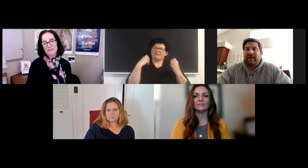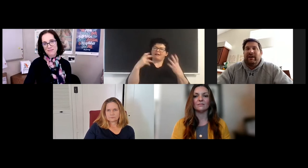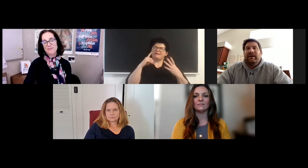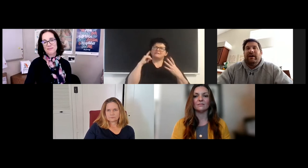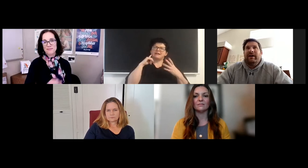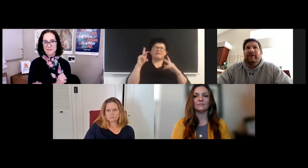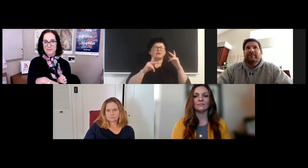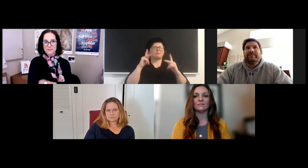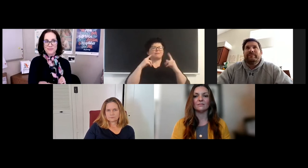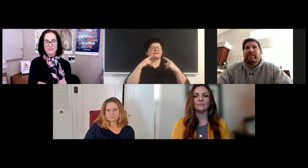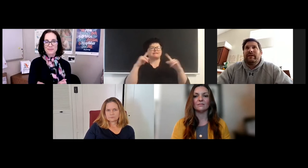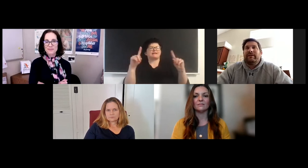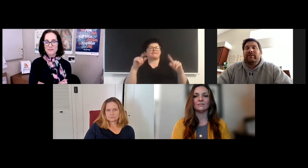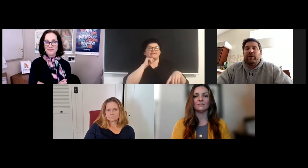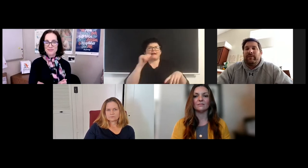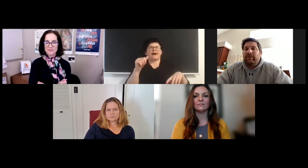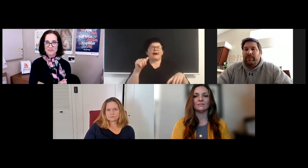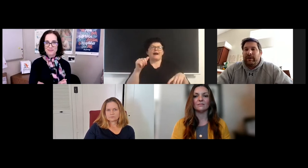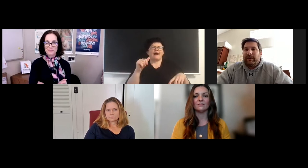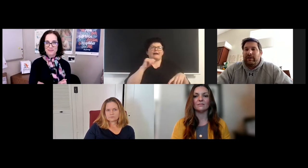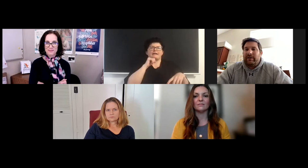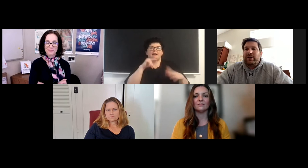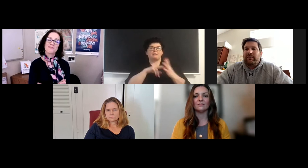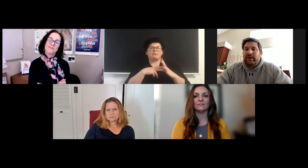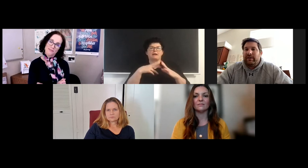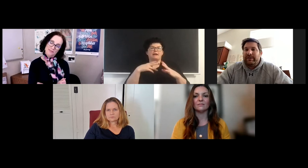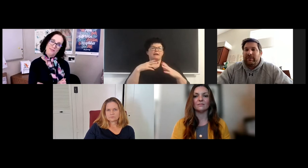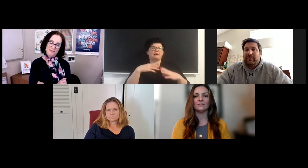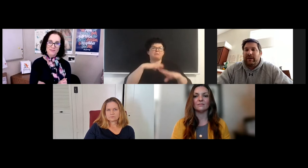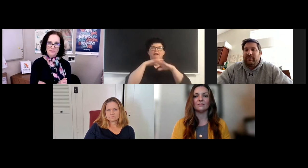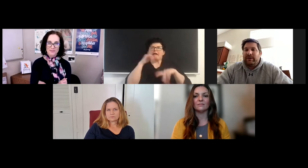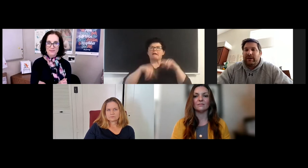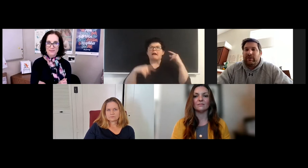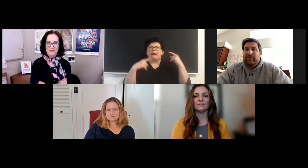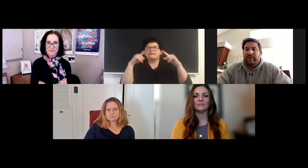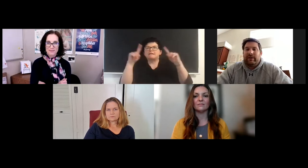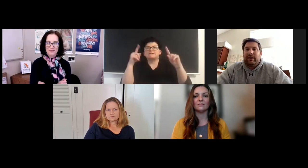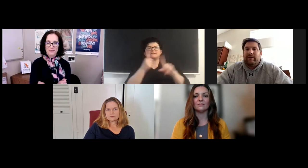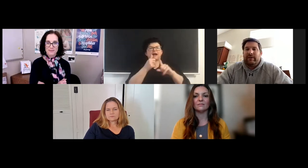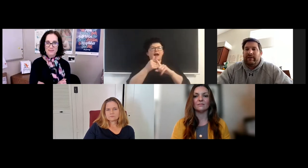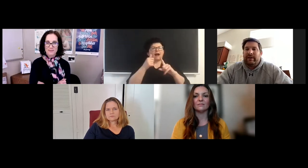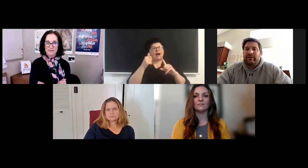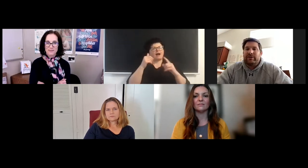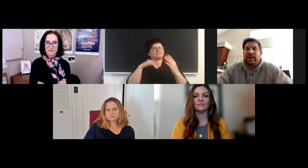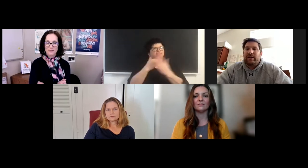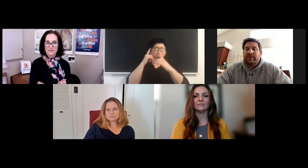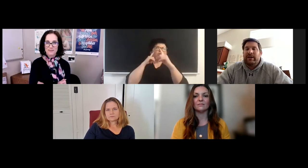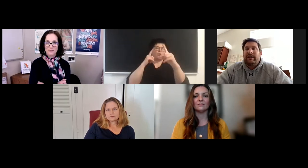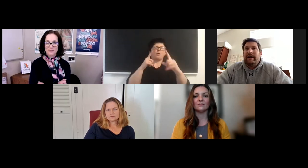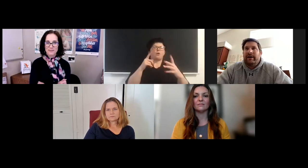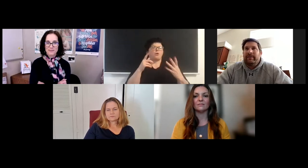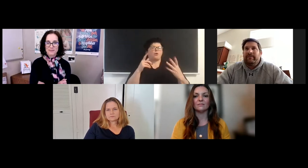a it doesn't prohibit you from achieving yourself and reaching goals and different things like that. It shouldn't